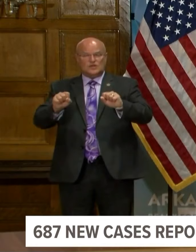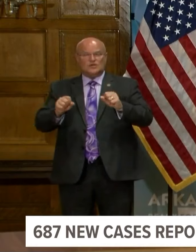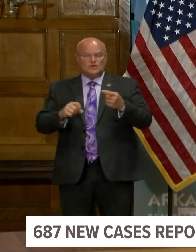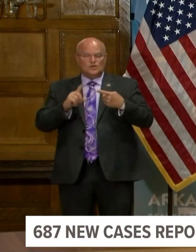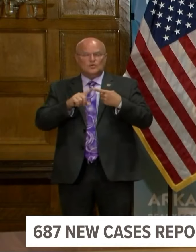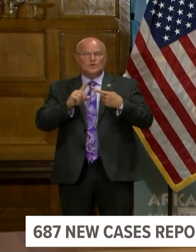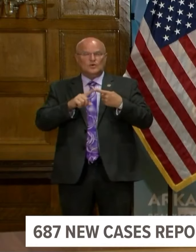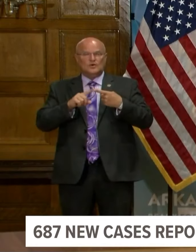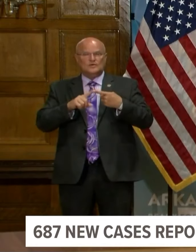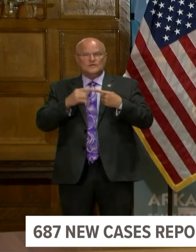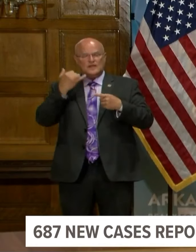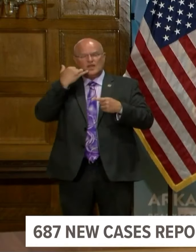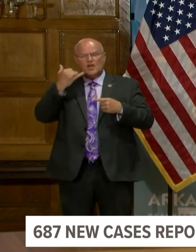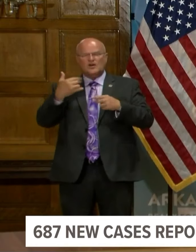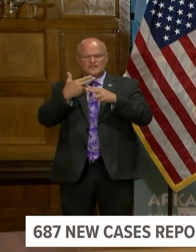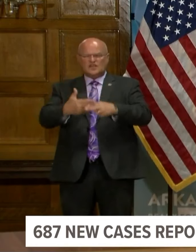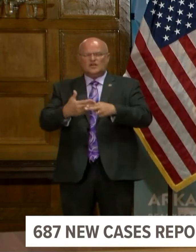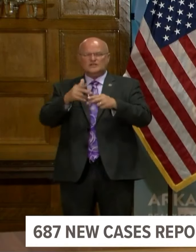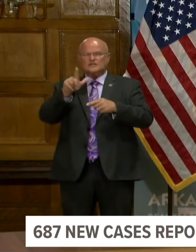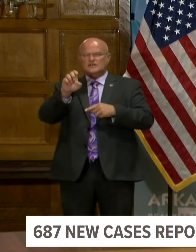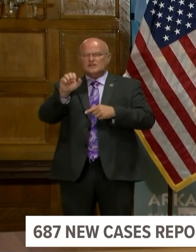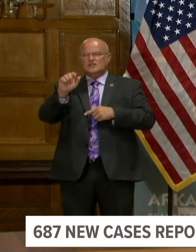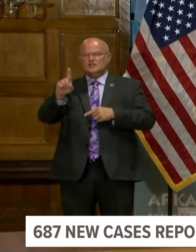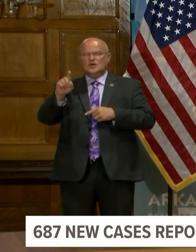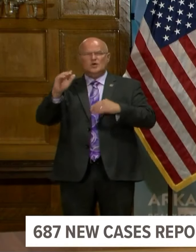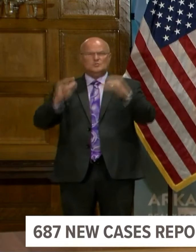One is what they call load balancing,